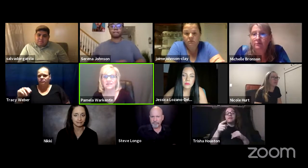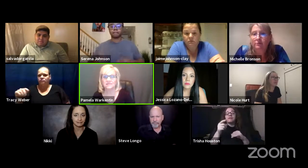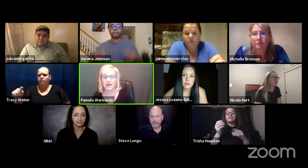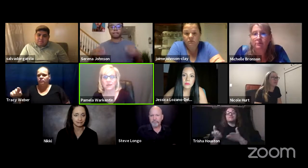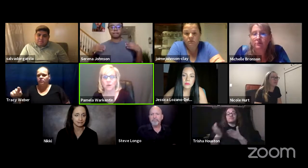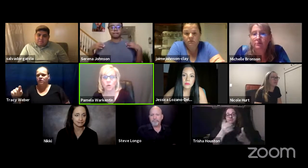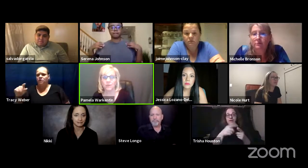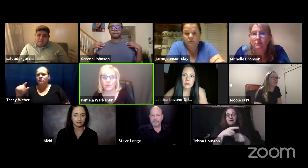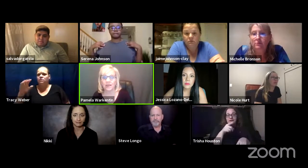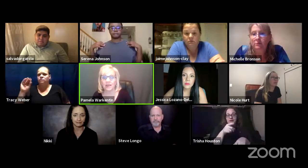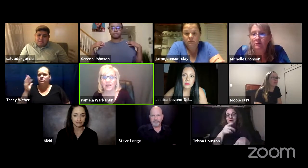Steve, I am hoping